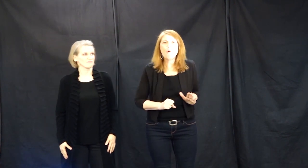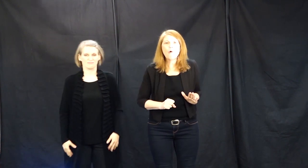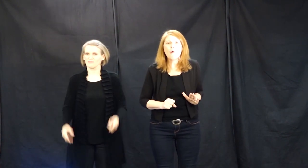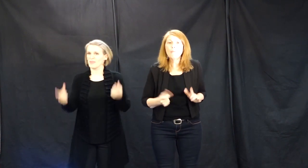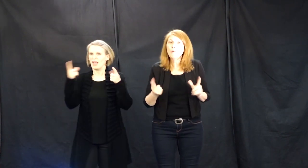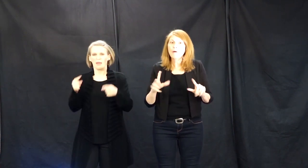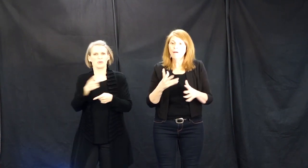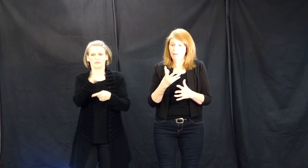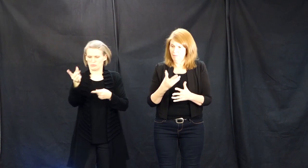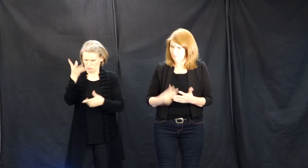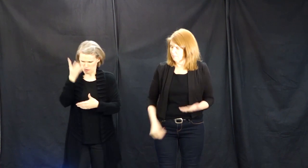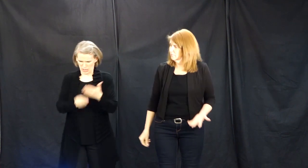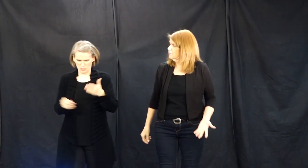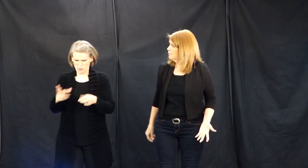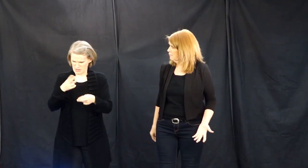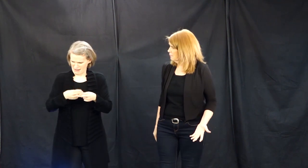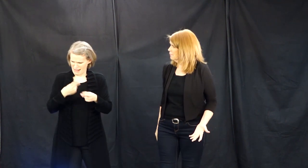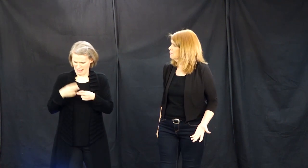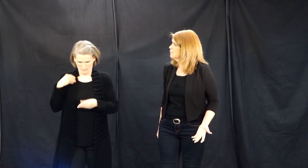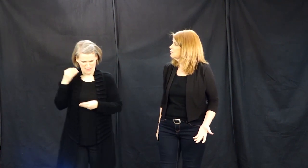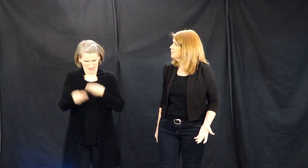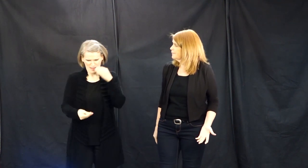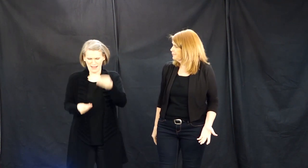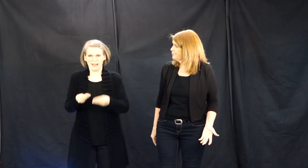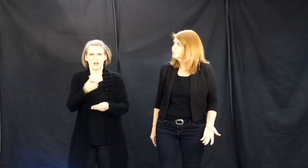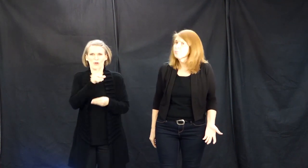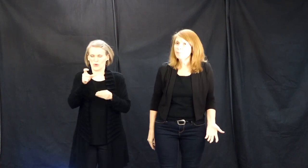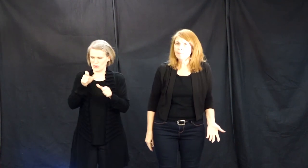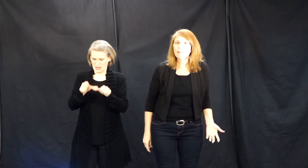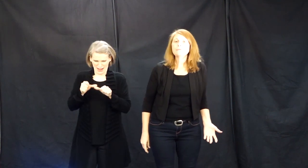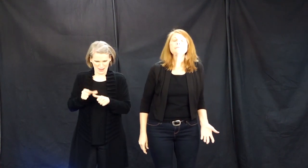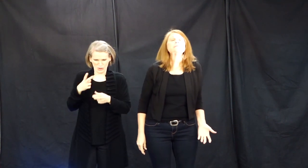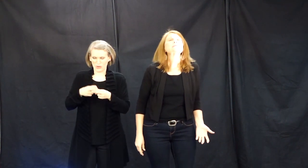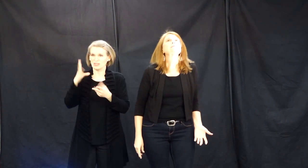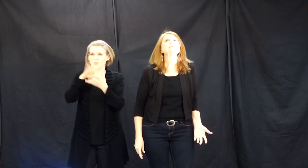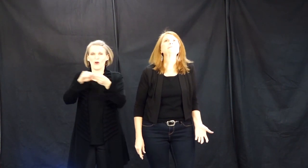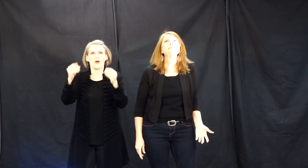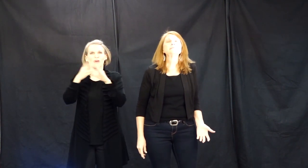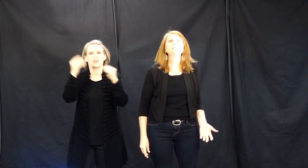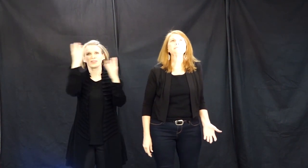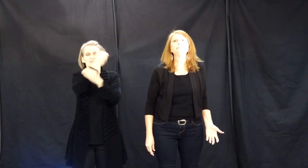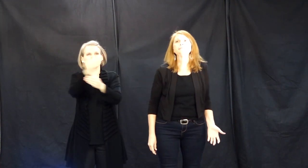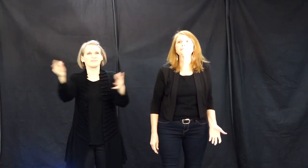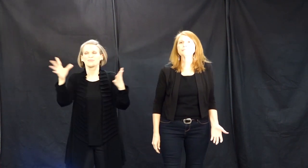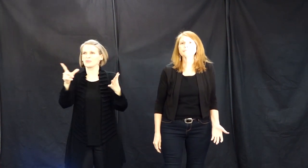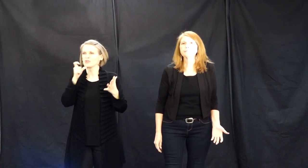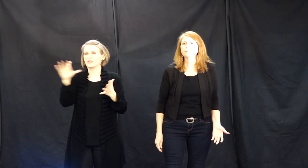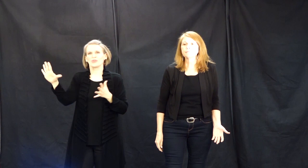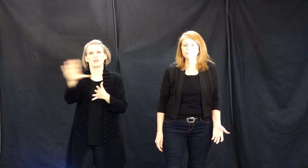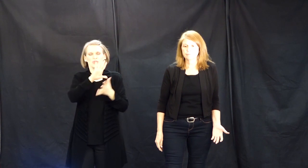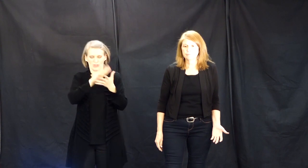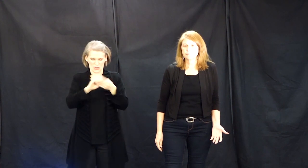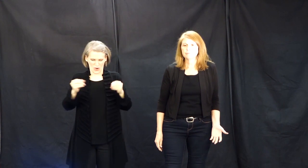who remembers your name? Who keeps your flame? Who tells your story? Who tells your story? Who tells